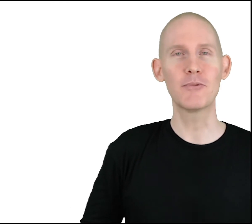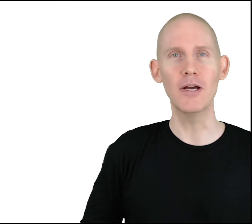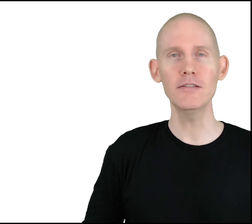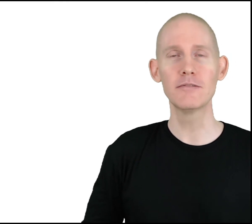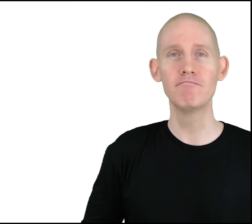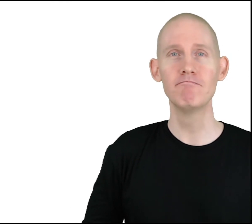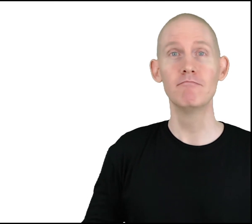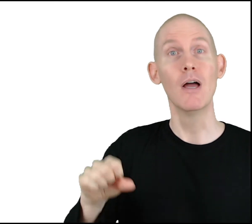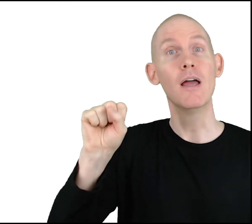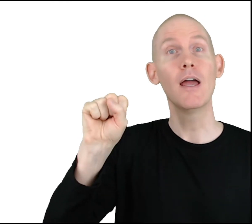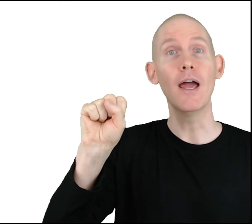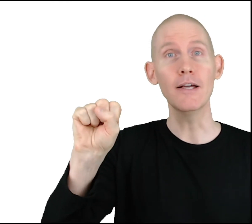twice. S.